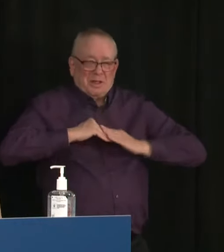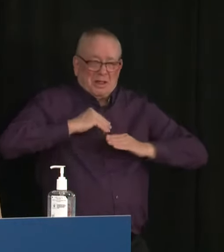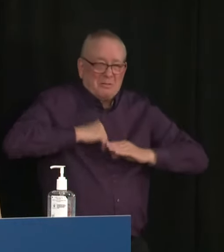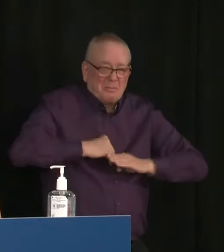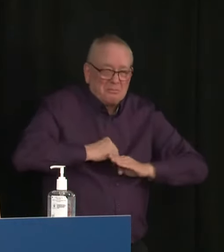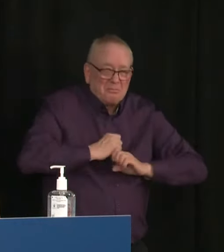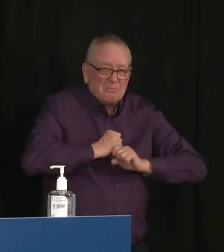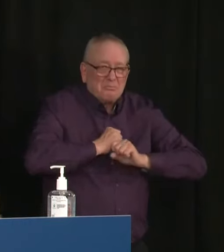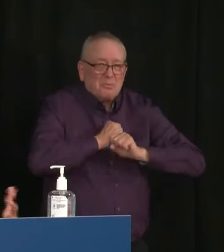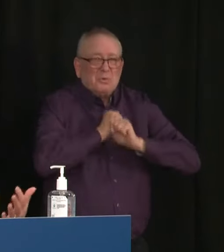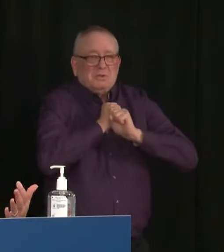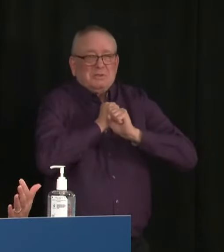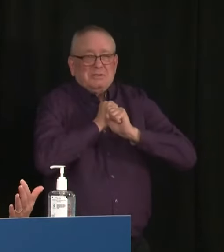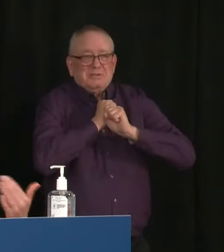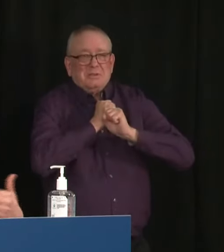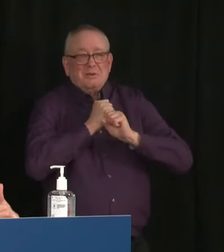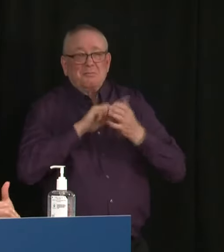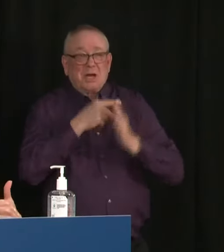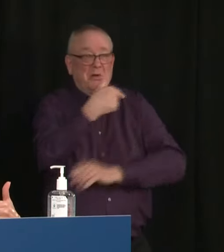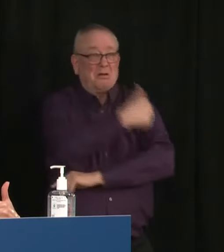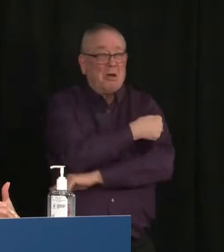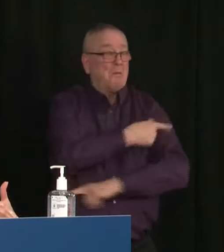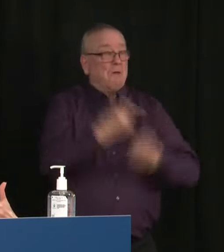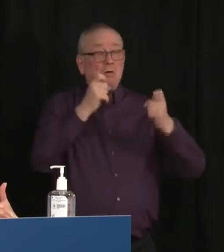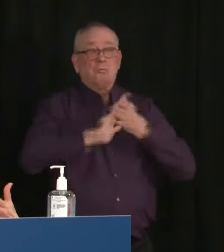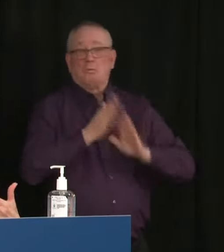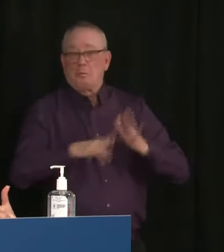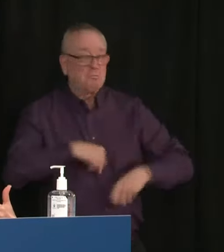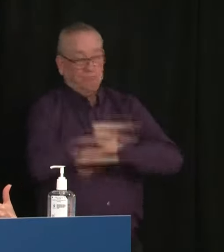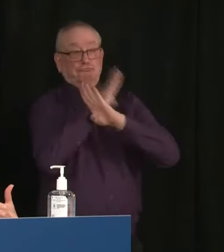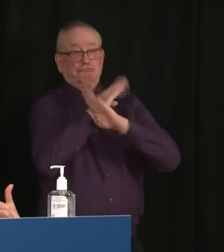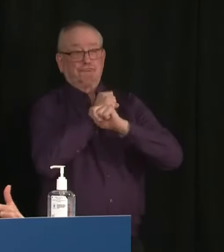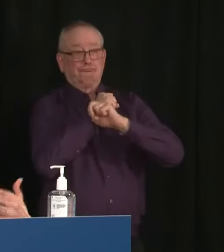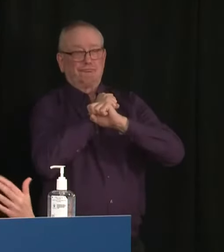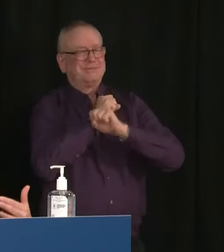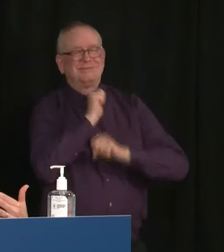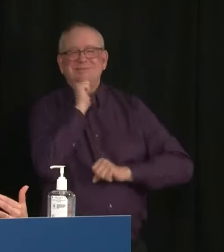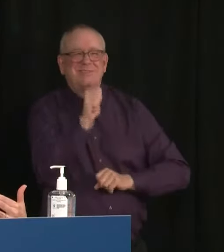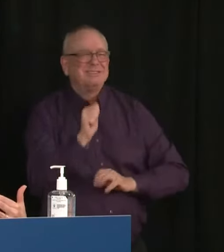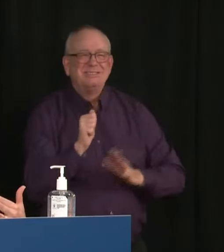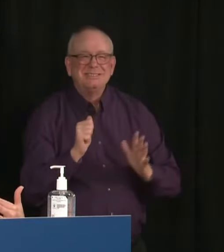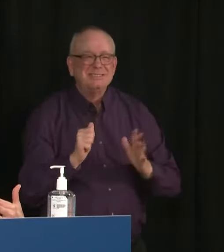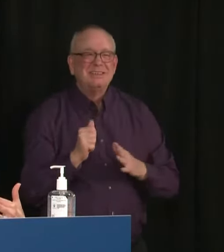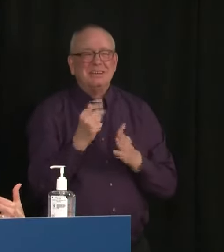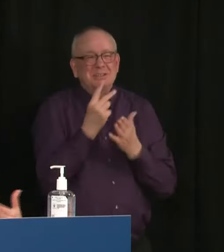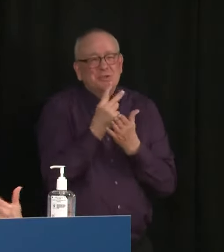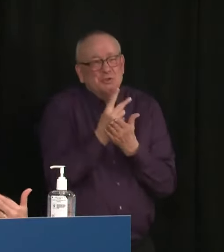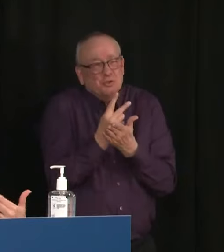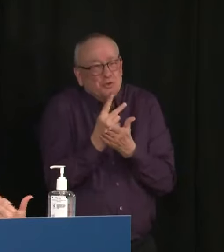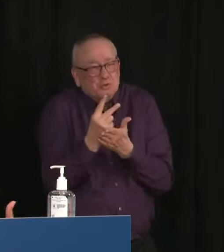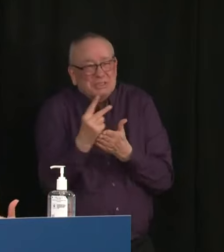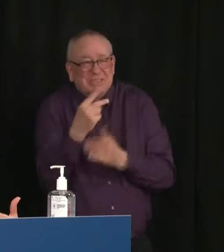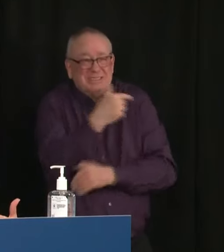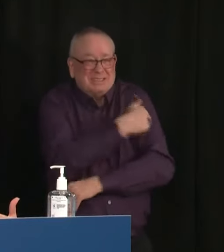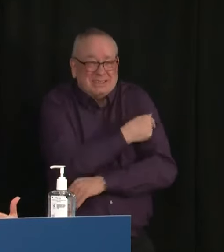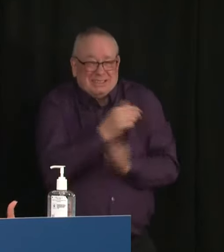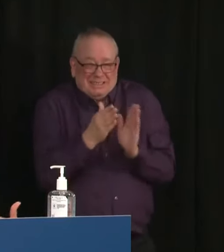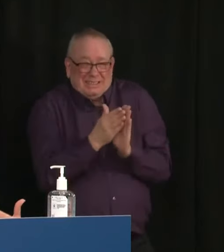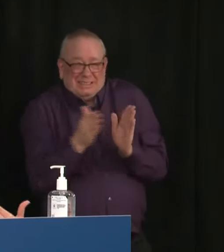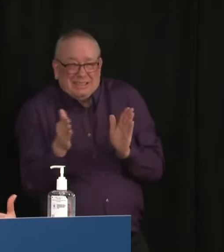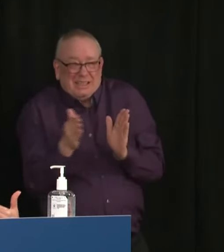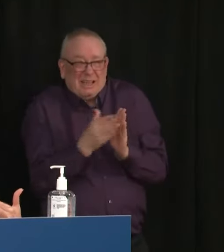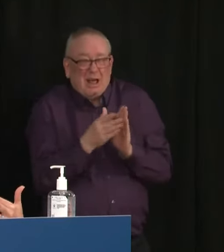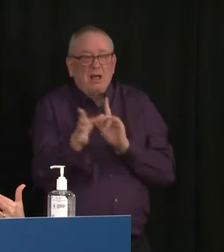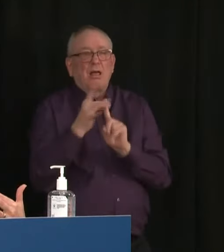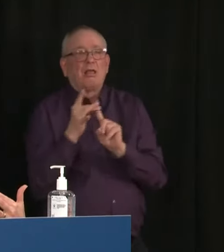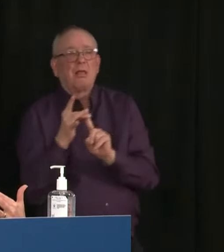exposures. And so, again, someone who gets COVID-19 from an exposure in that 2-week period, it's not because the vaccine didn't work,